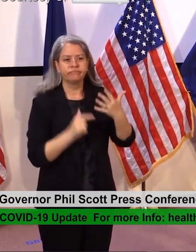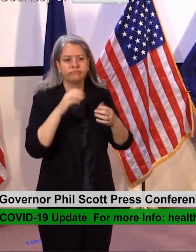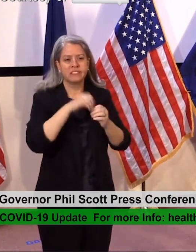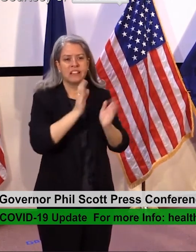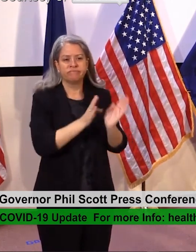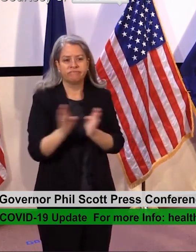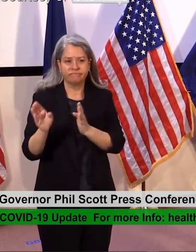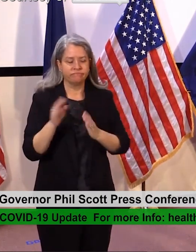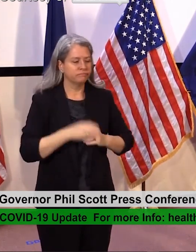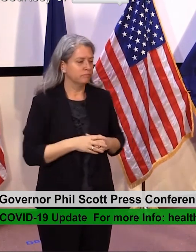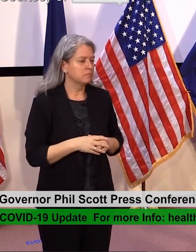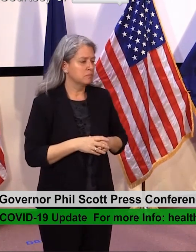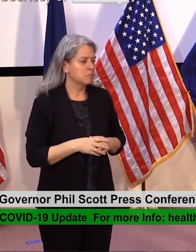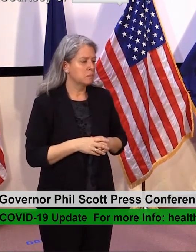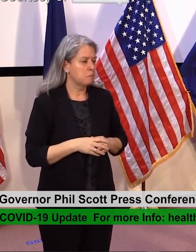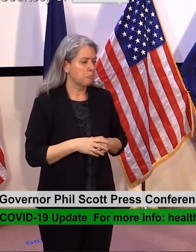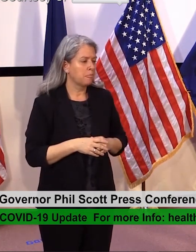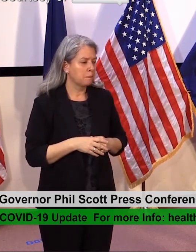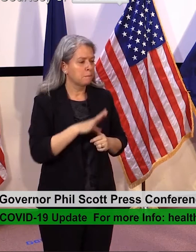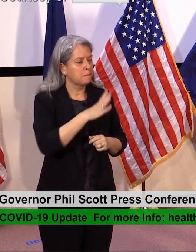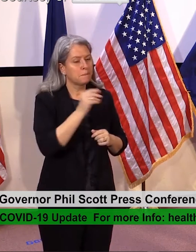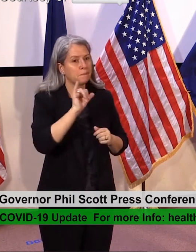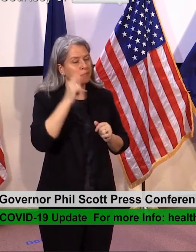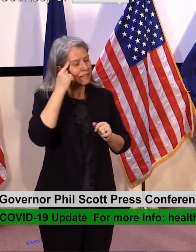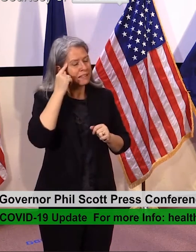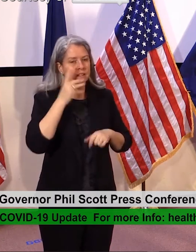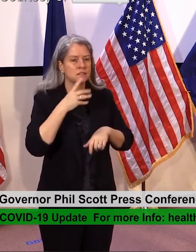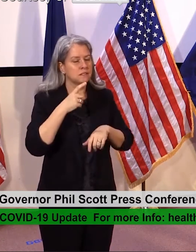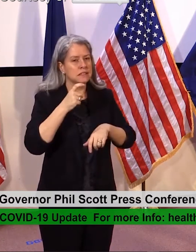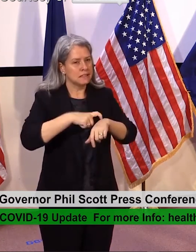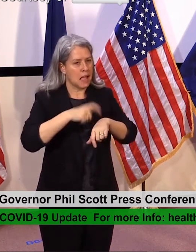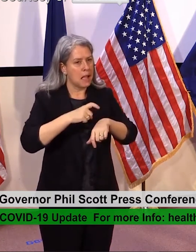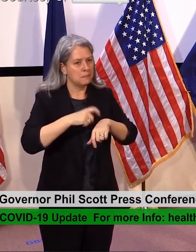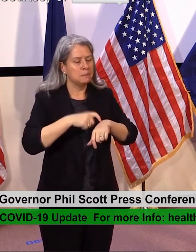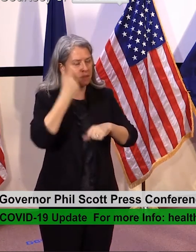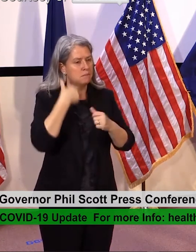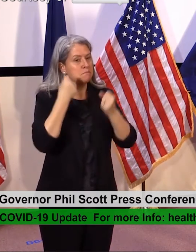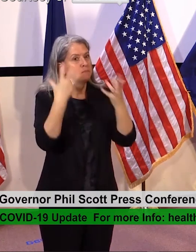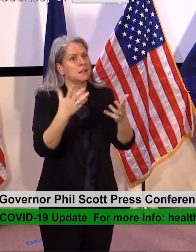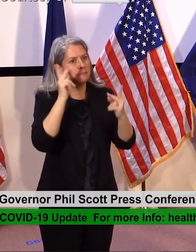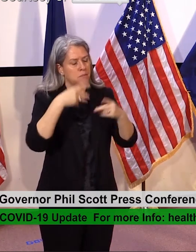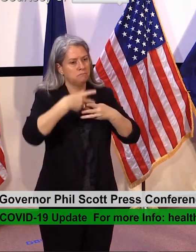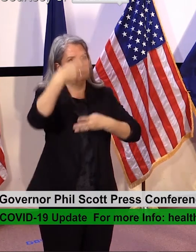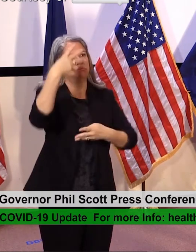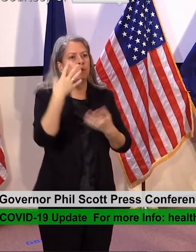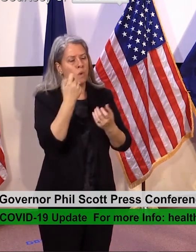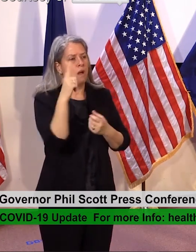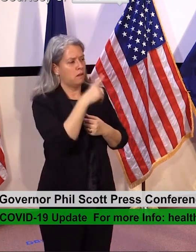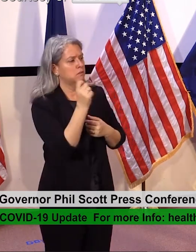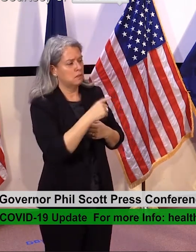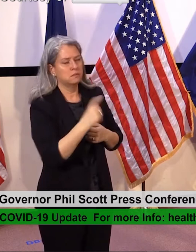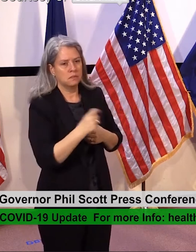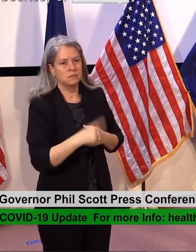after the answer is finished. But please keep in mind, we do also, again today, have a long queue and just need to get through this and